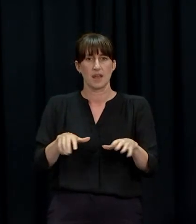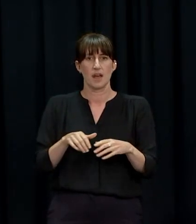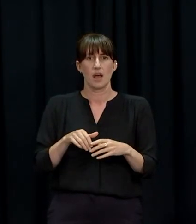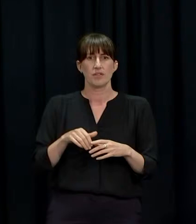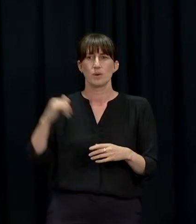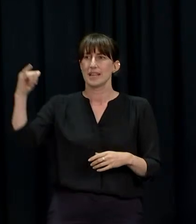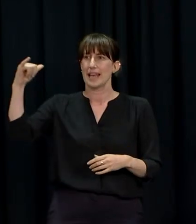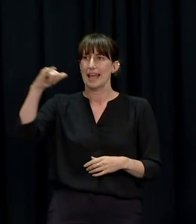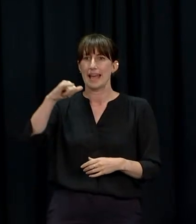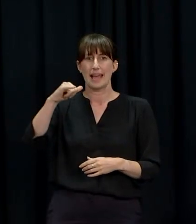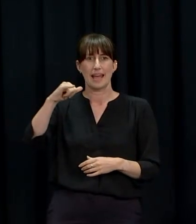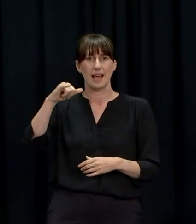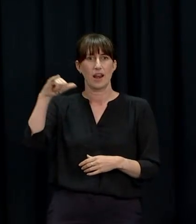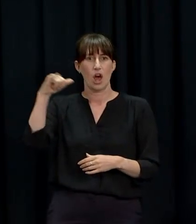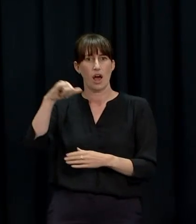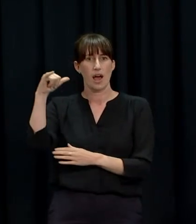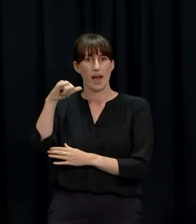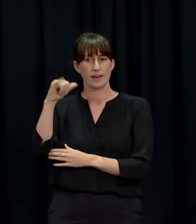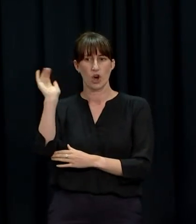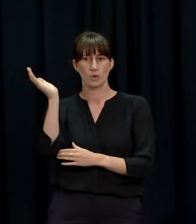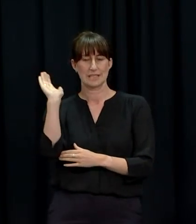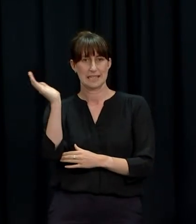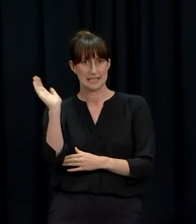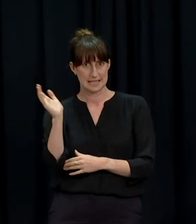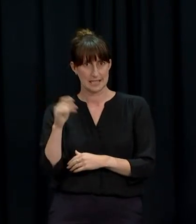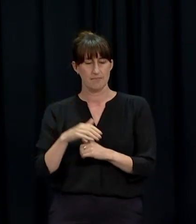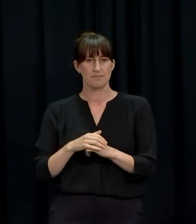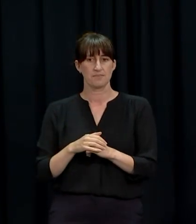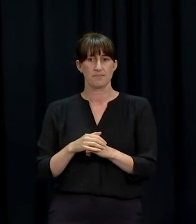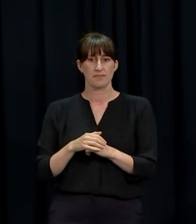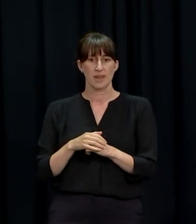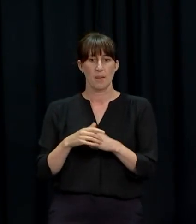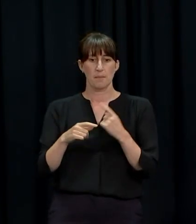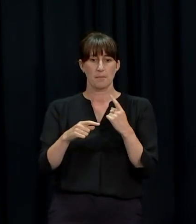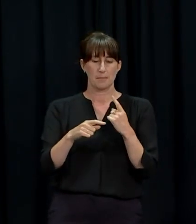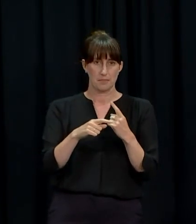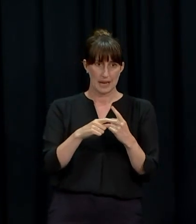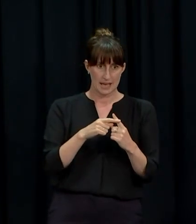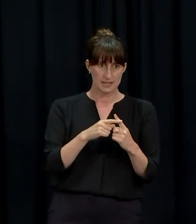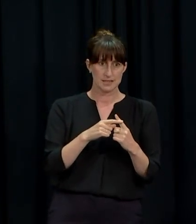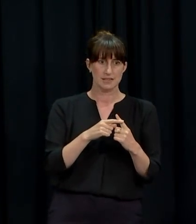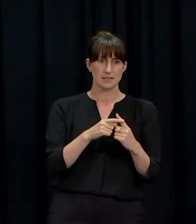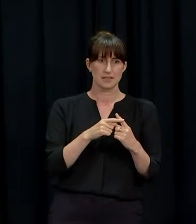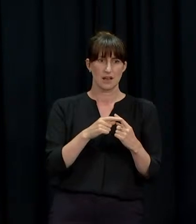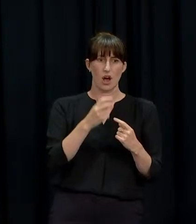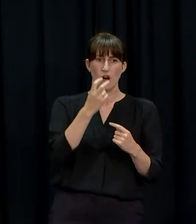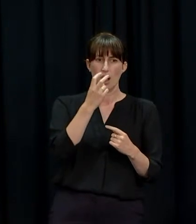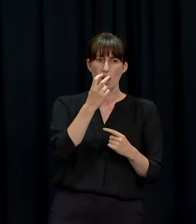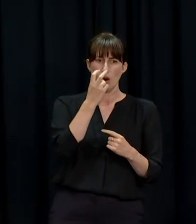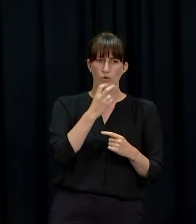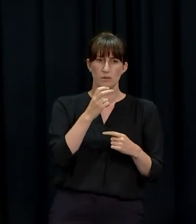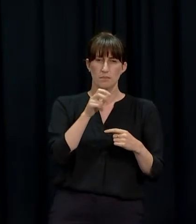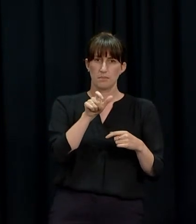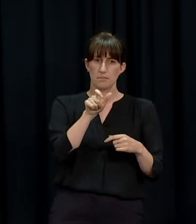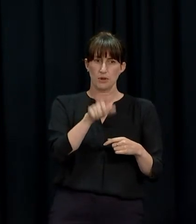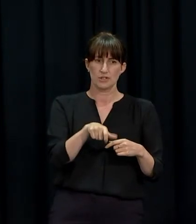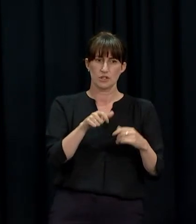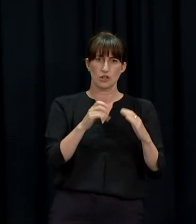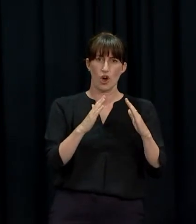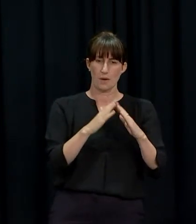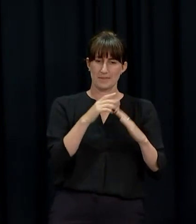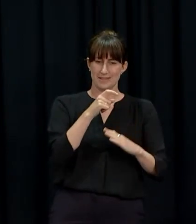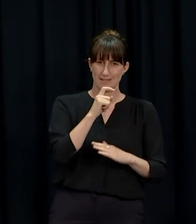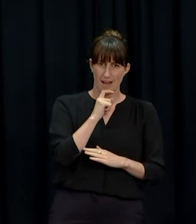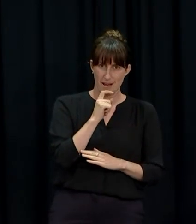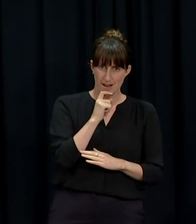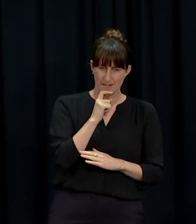Auckland wedding. They've tested positive, they were clearly close contacts. They weren't contacted as part of the contact tracing system. Are we